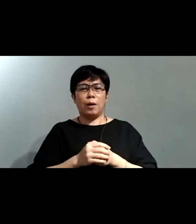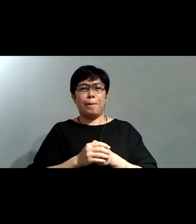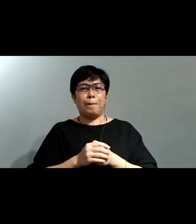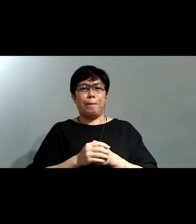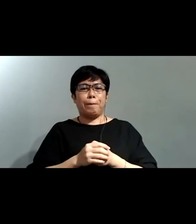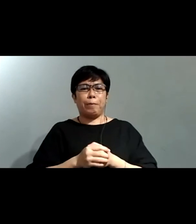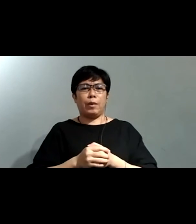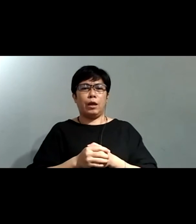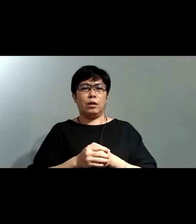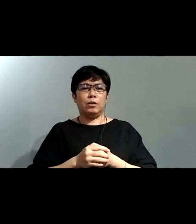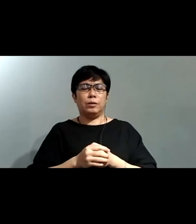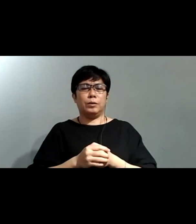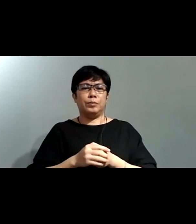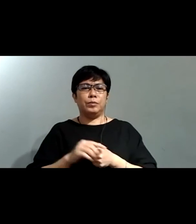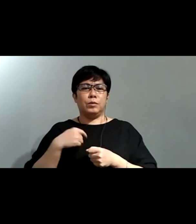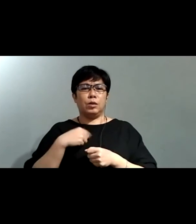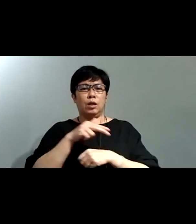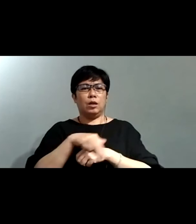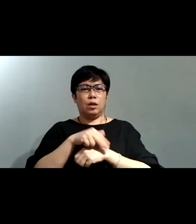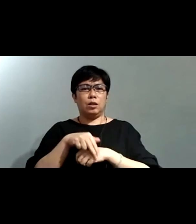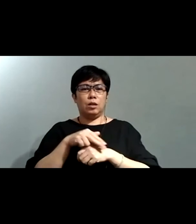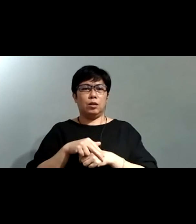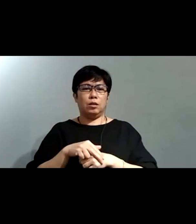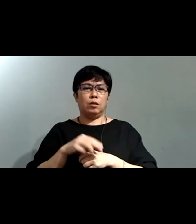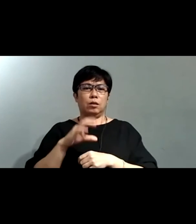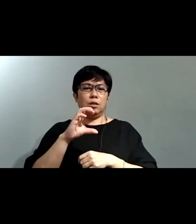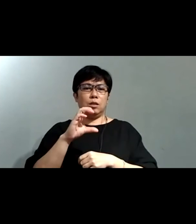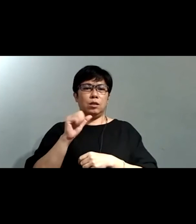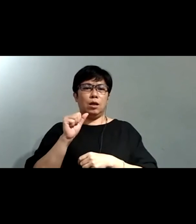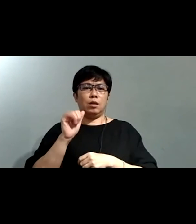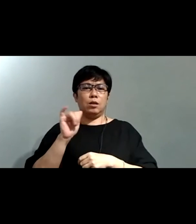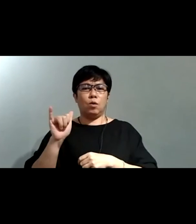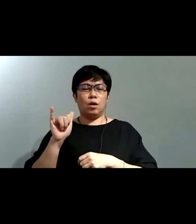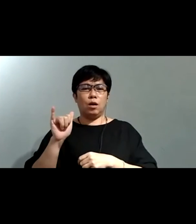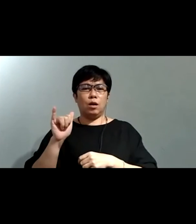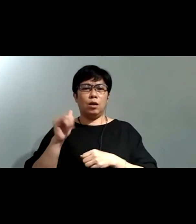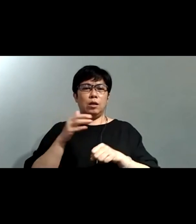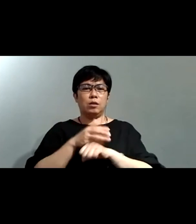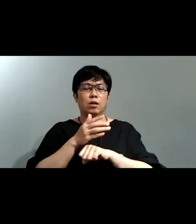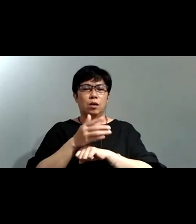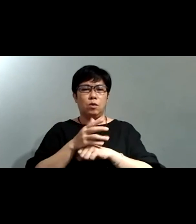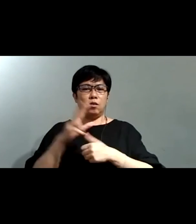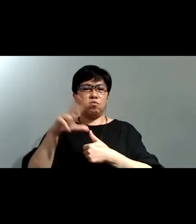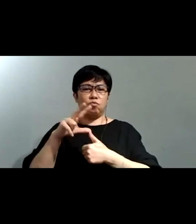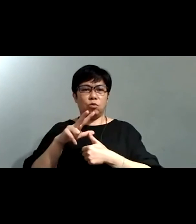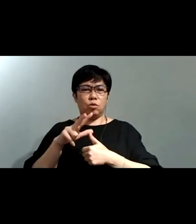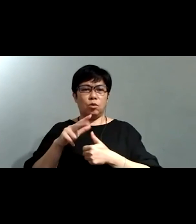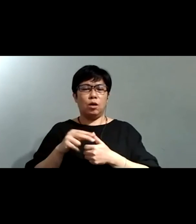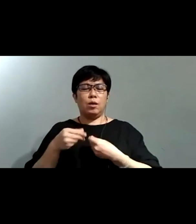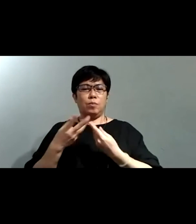CSY, Community-Based Social Innovations for Youth. And then we use design